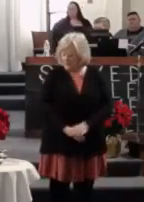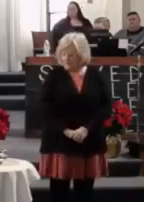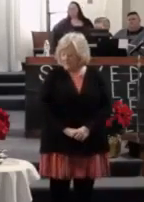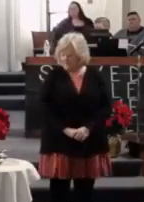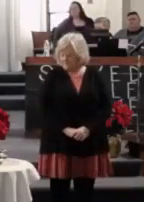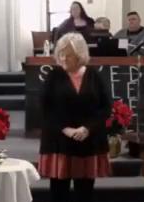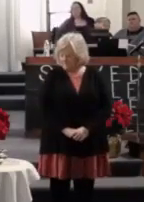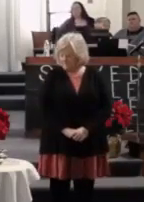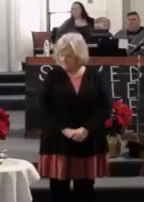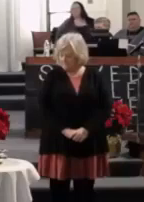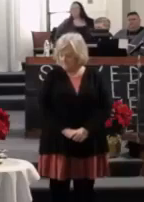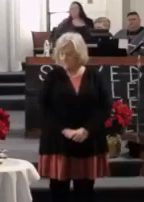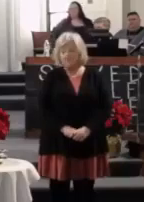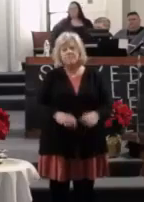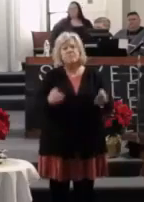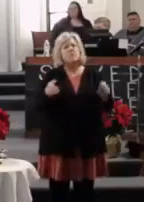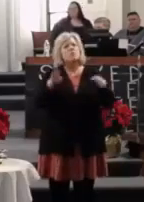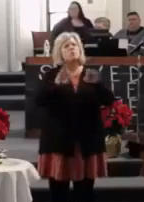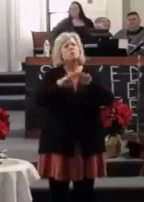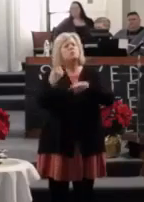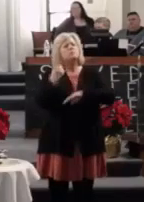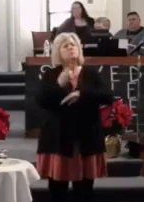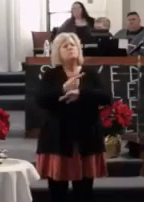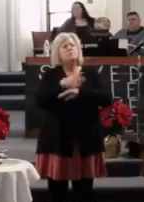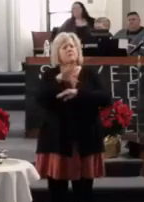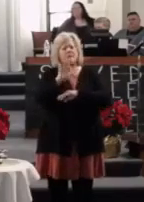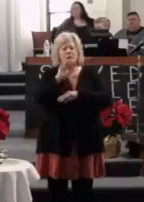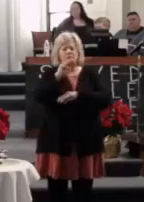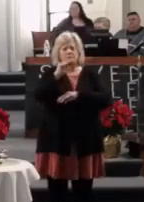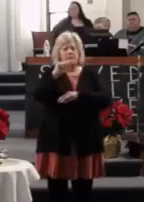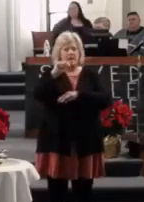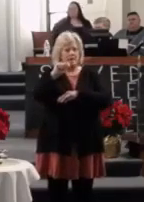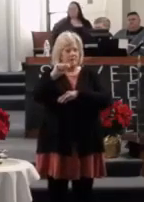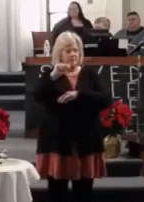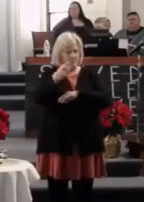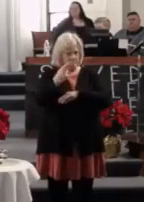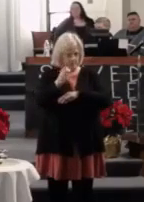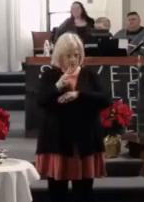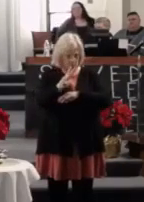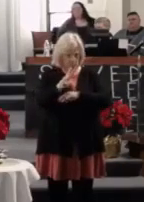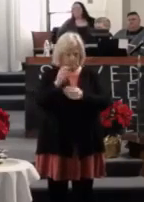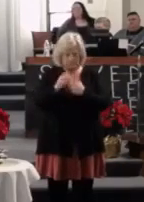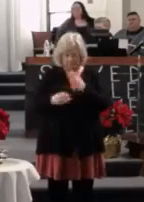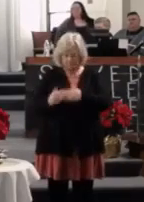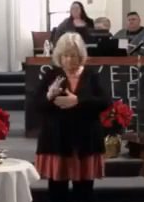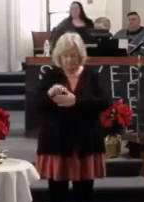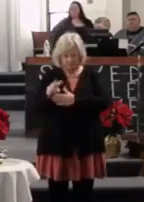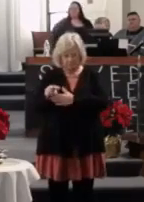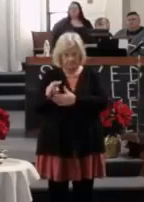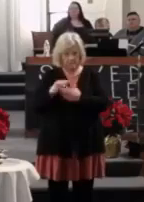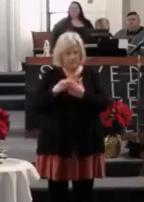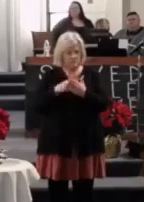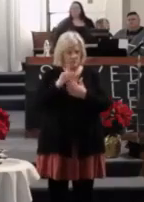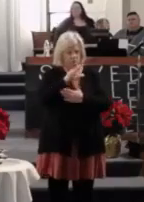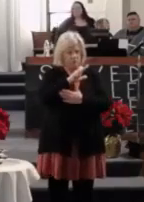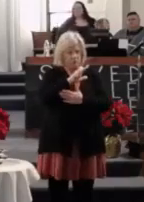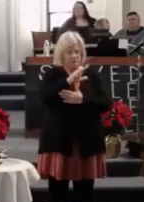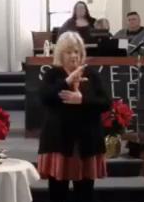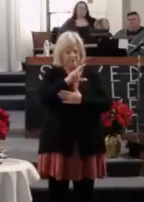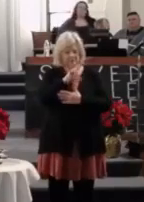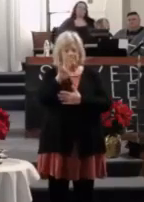All right, our benediction this morning is found in the book of Matthew, chapter 22, verses 37 to